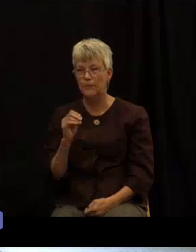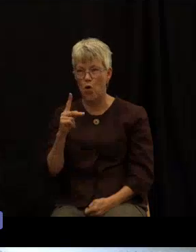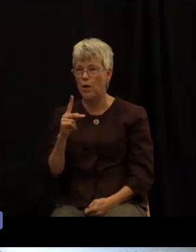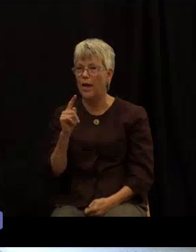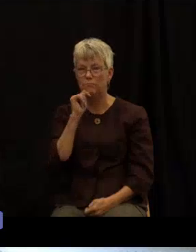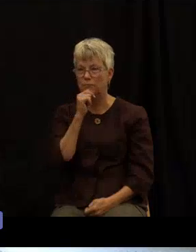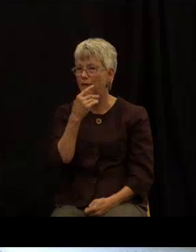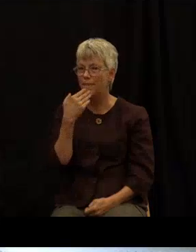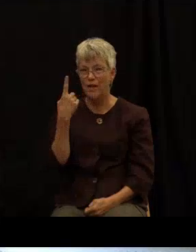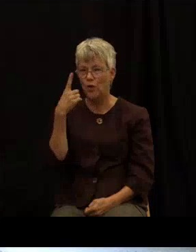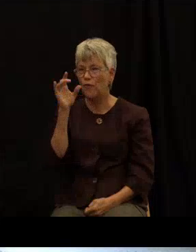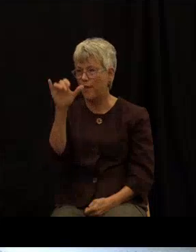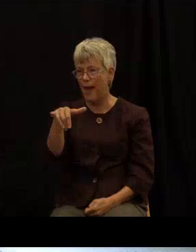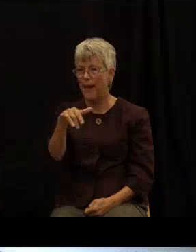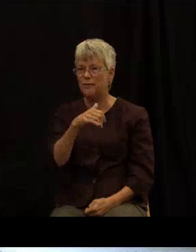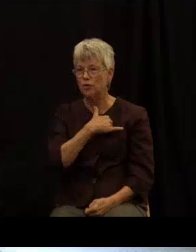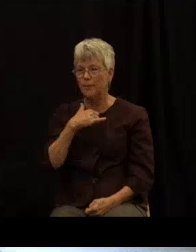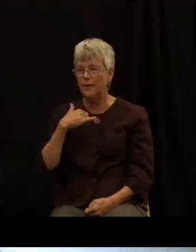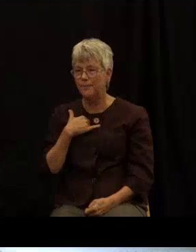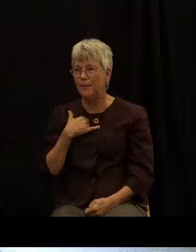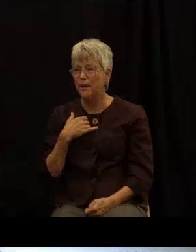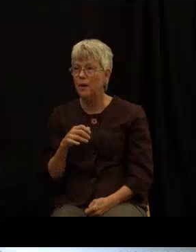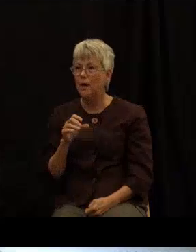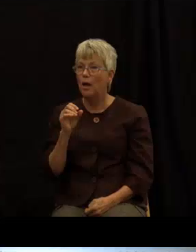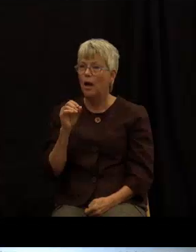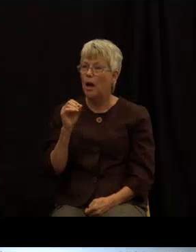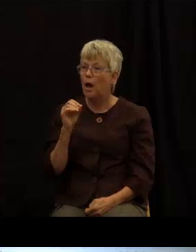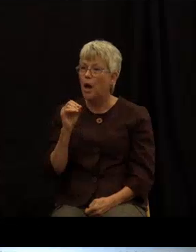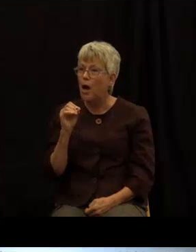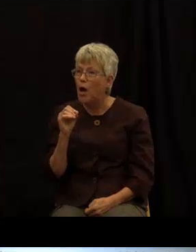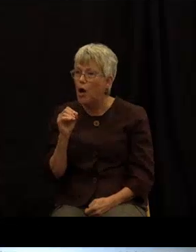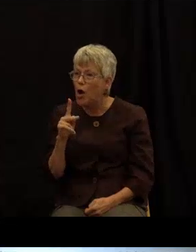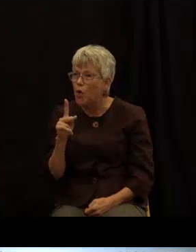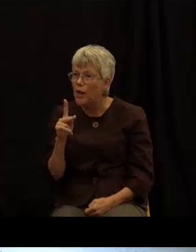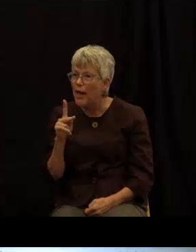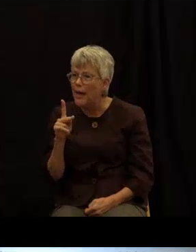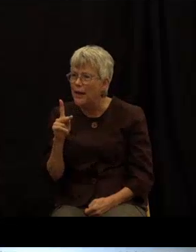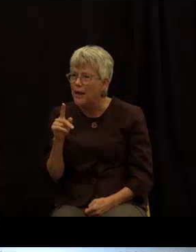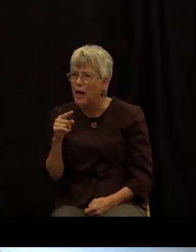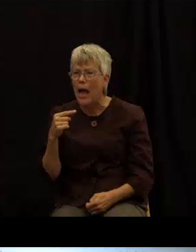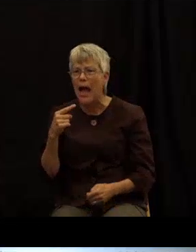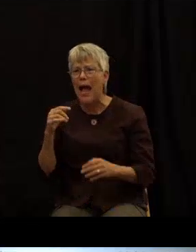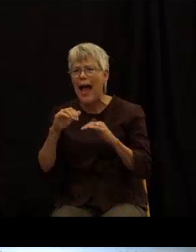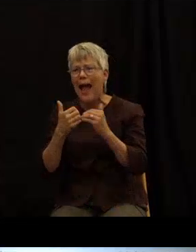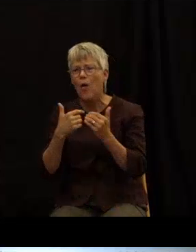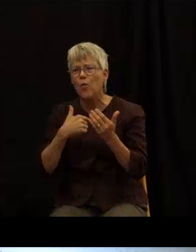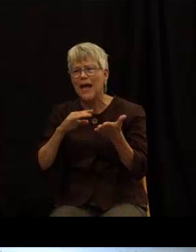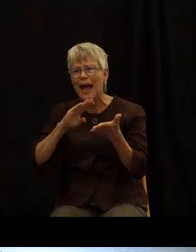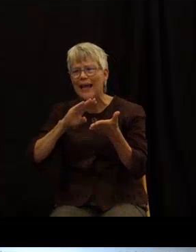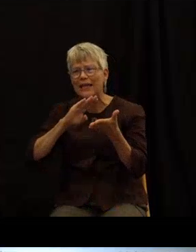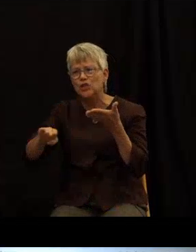Thank you for that. I thought I got an excuse from that meeting.